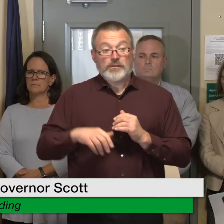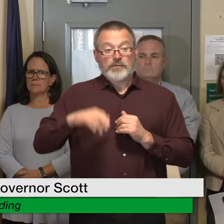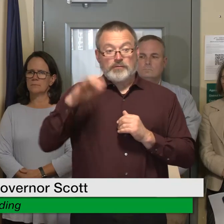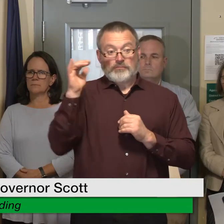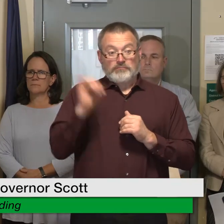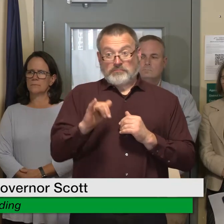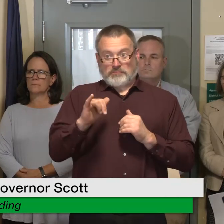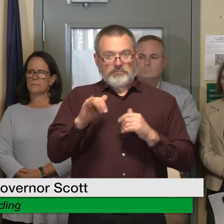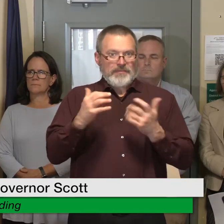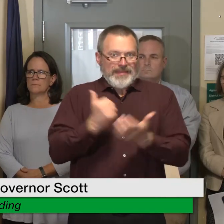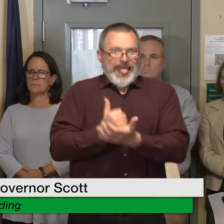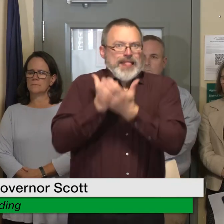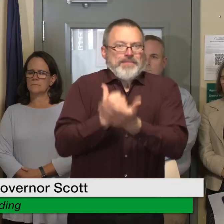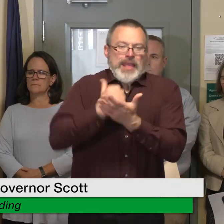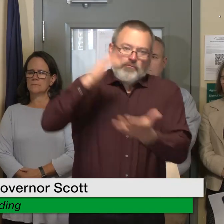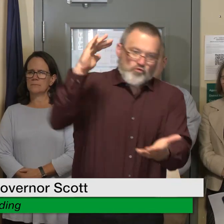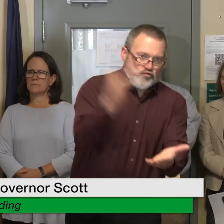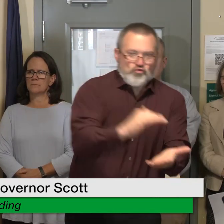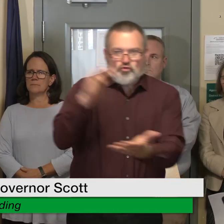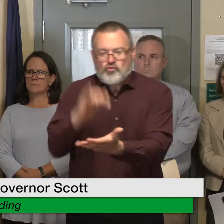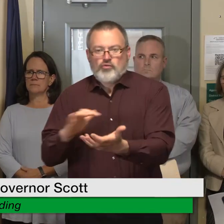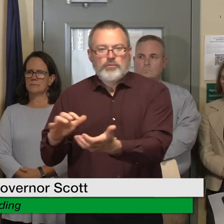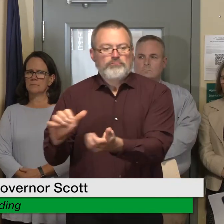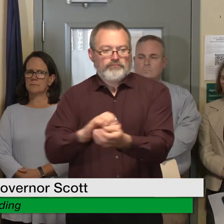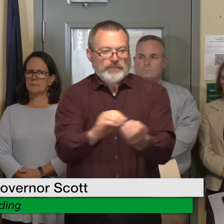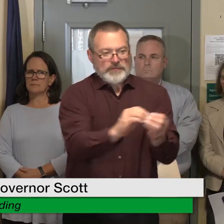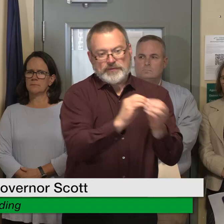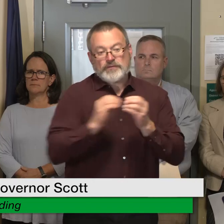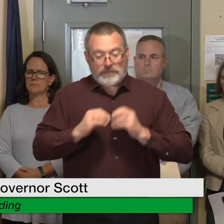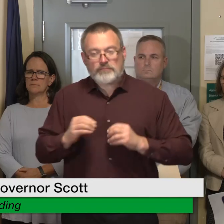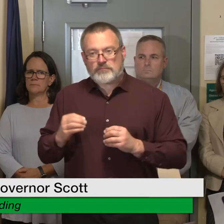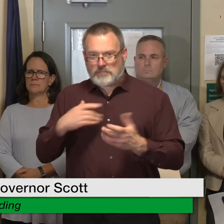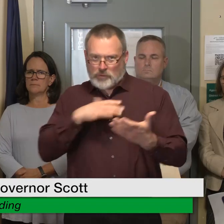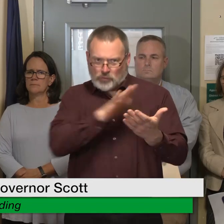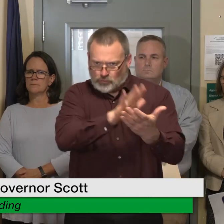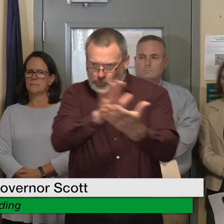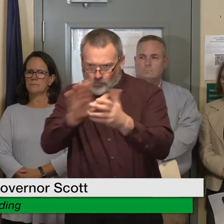to assess and respond to the needs of Vermonters.